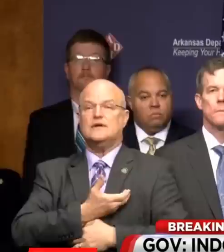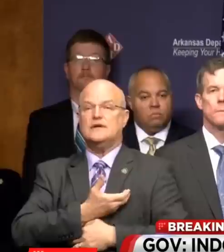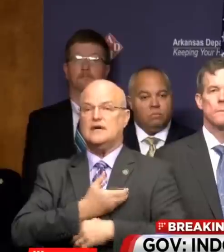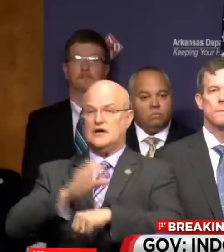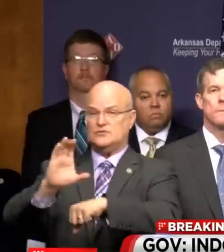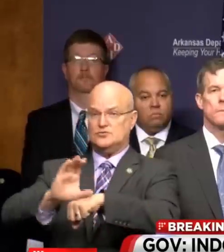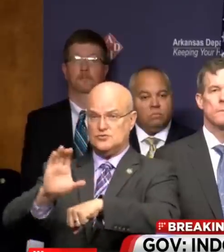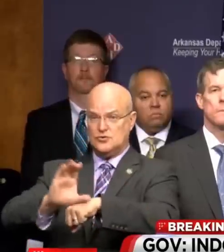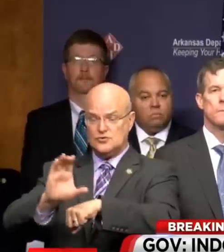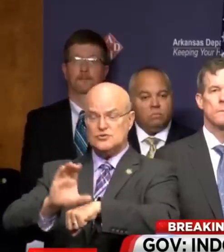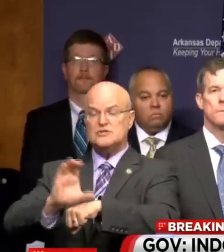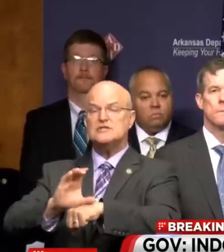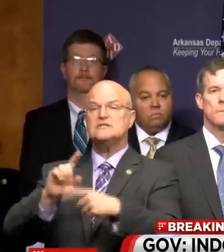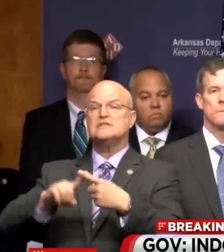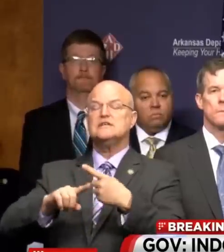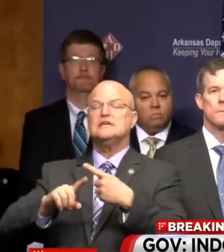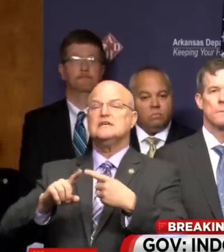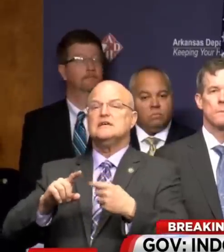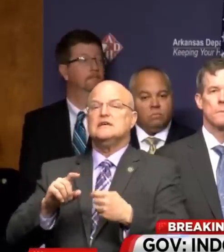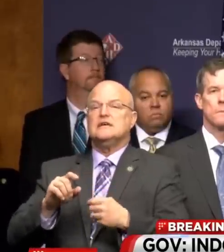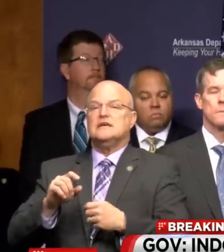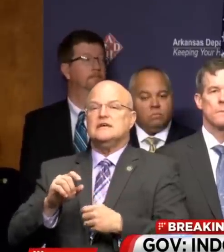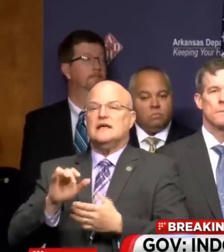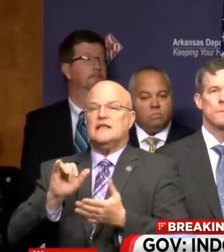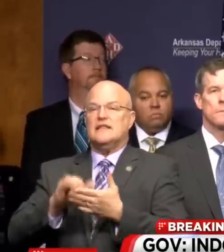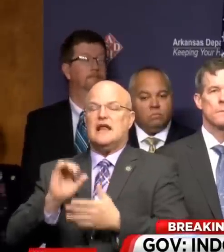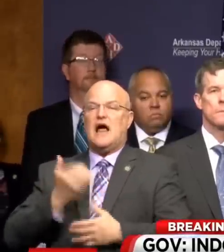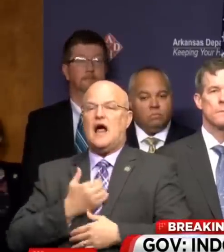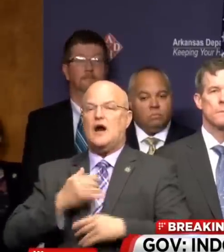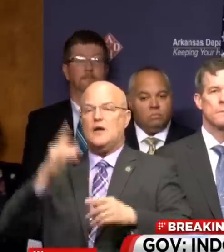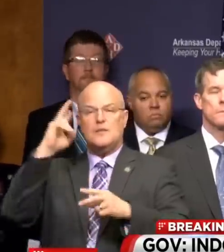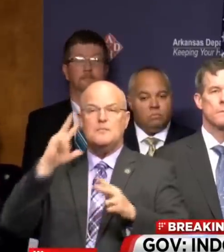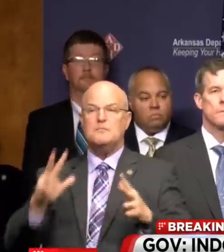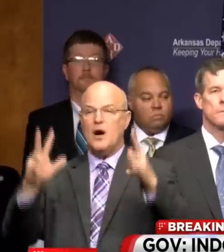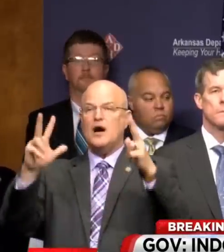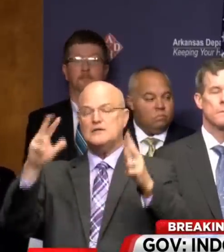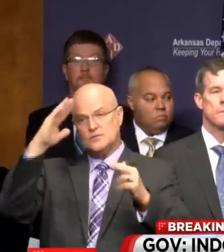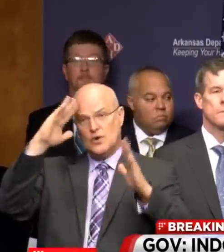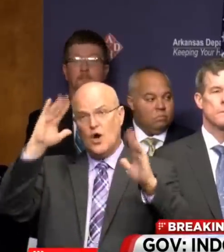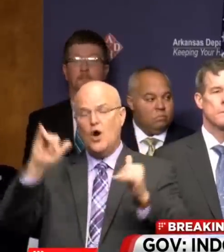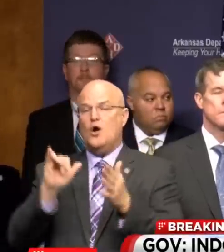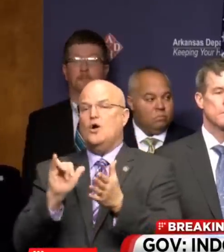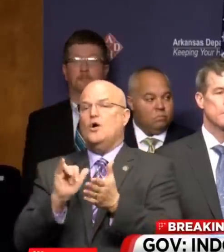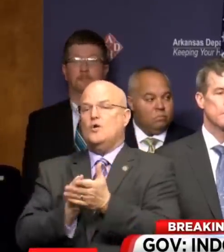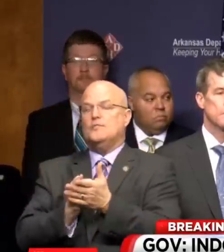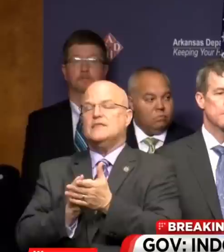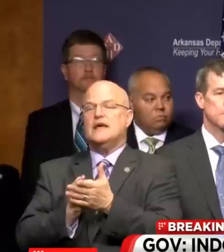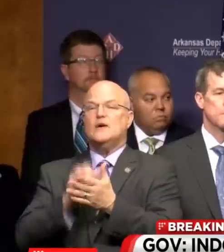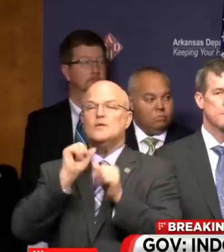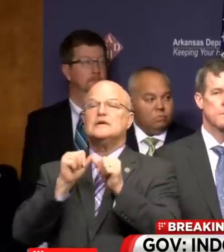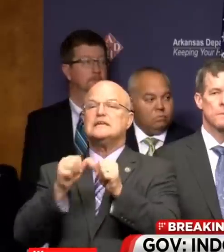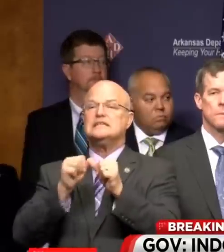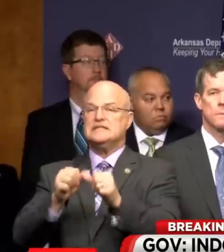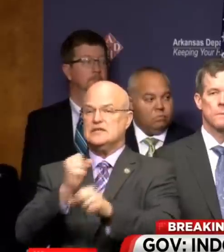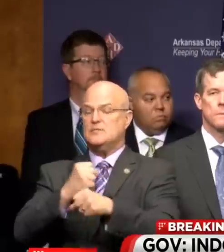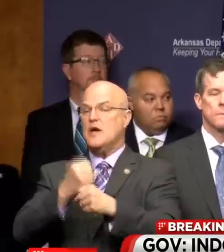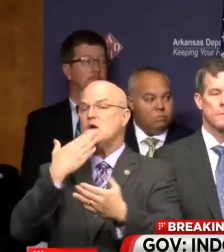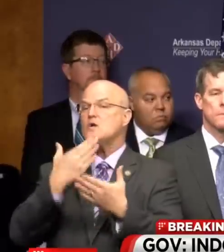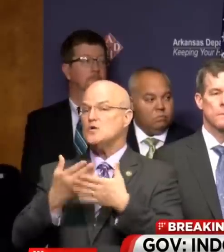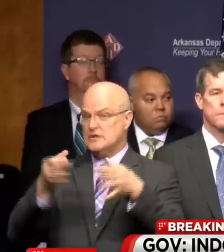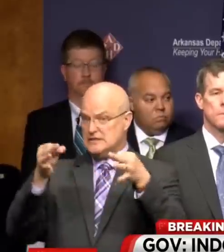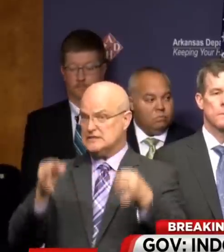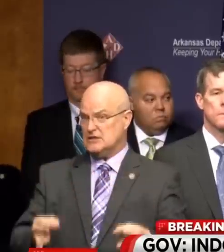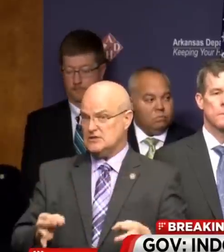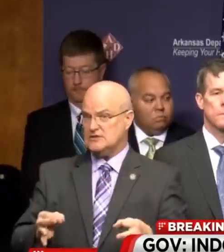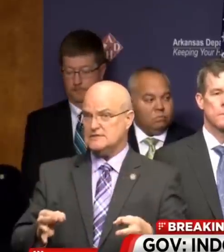our churches and our synagogues, our mosque, we hope that they will continue to make good